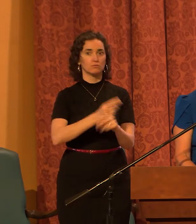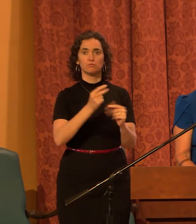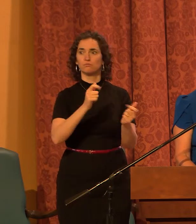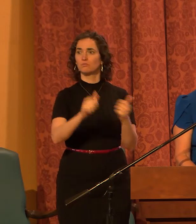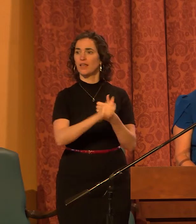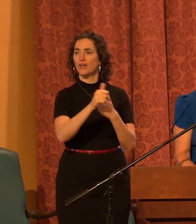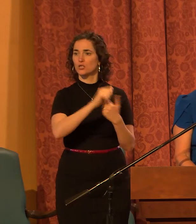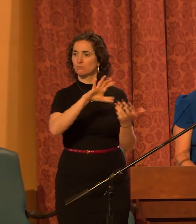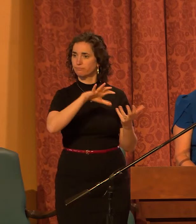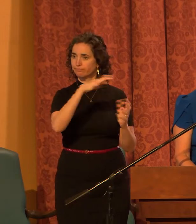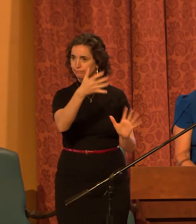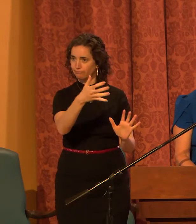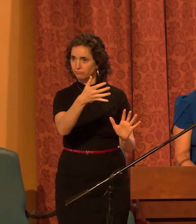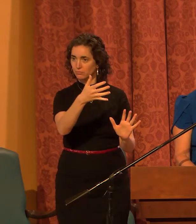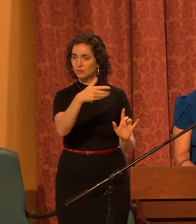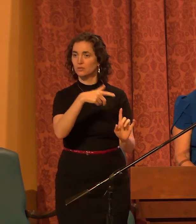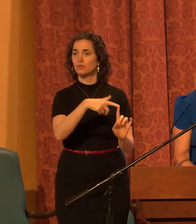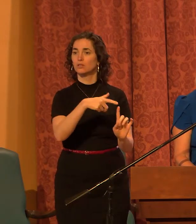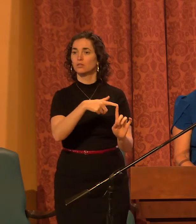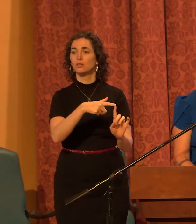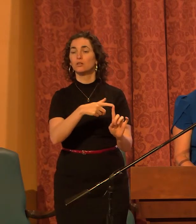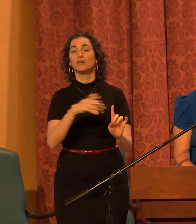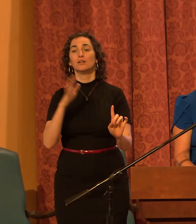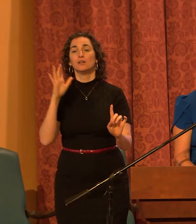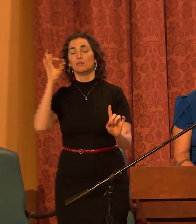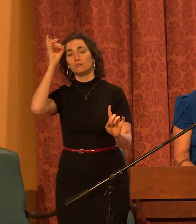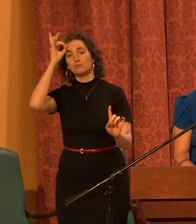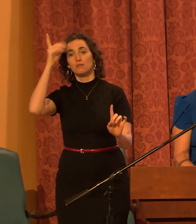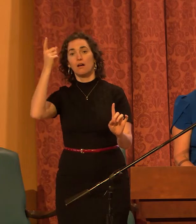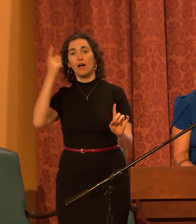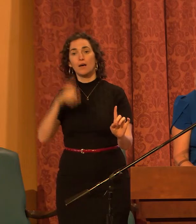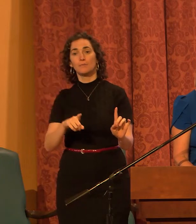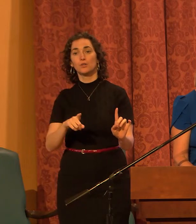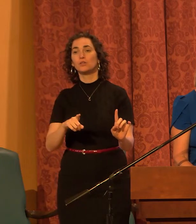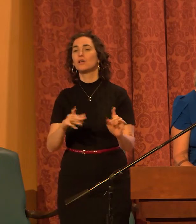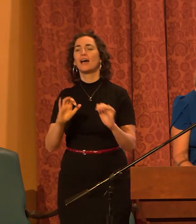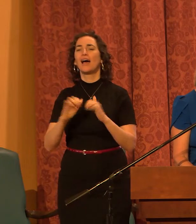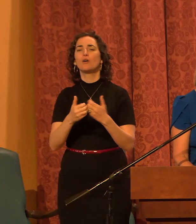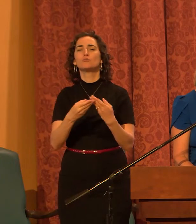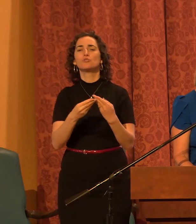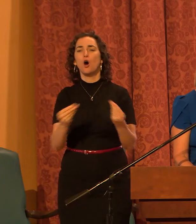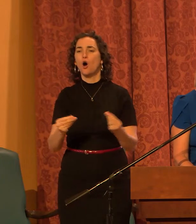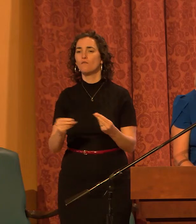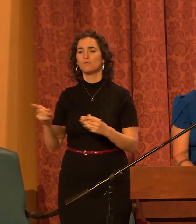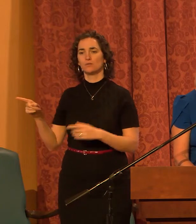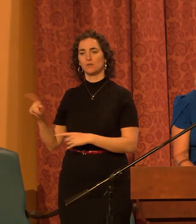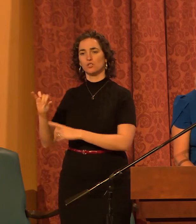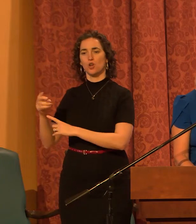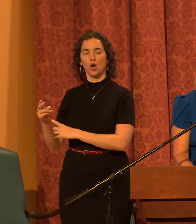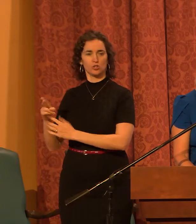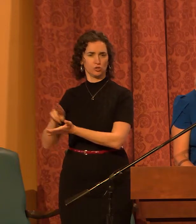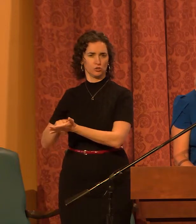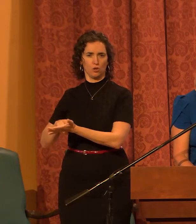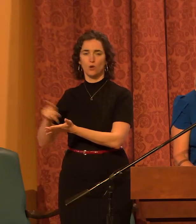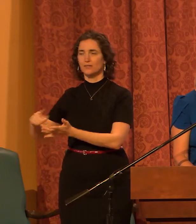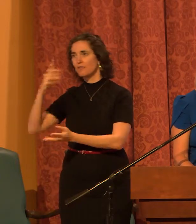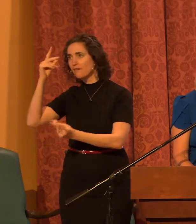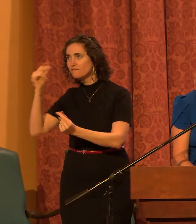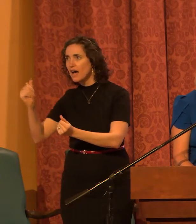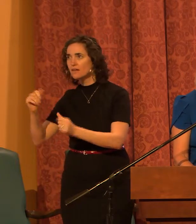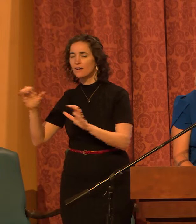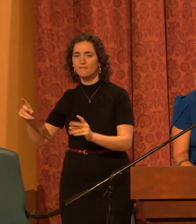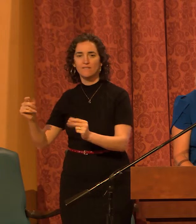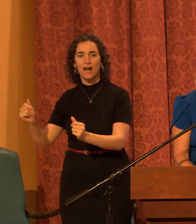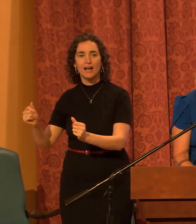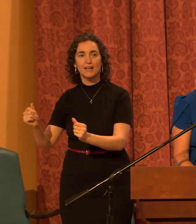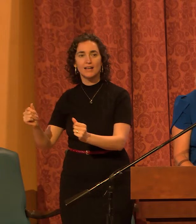danger. That harrowing incident was thwarted by the quick thinking and fast action by Nurse Josh, and our boy lived